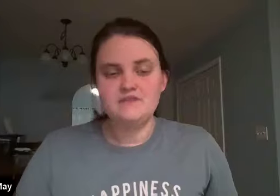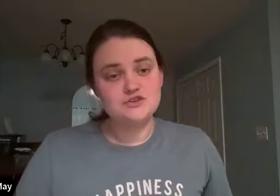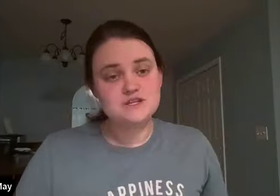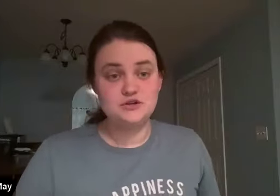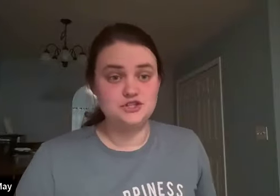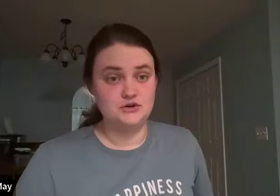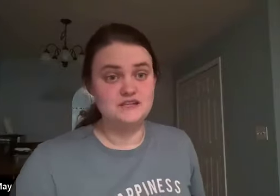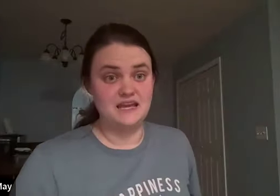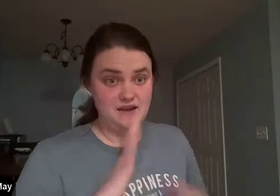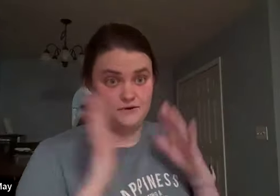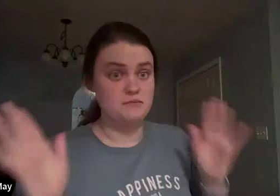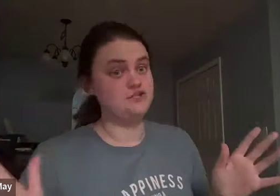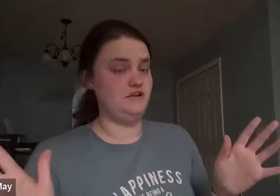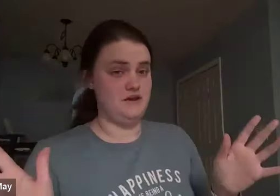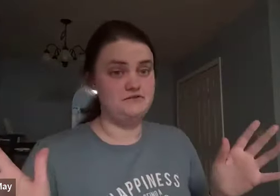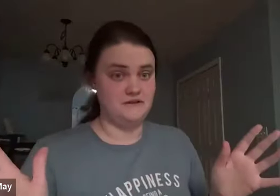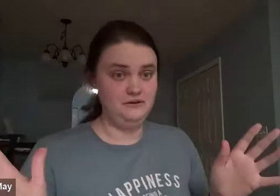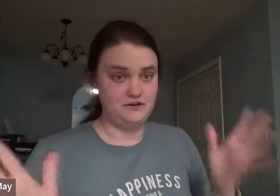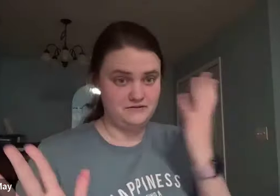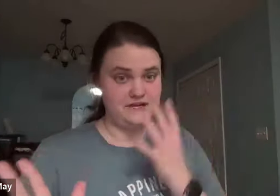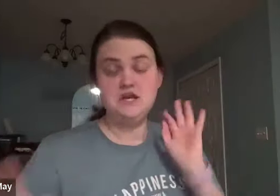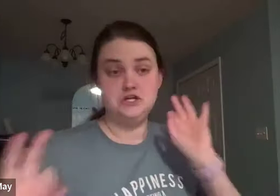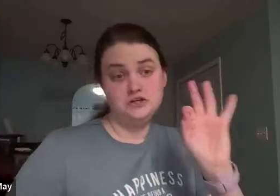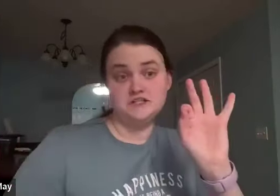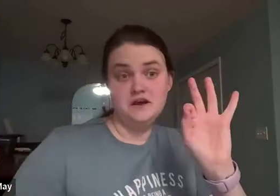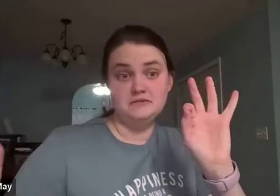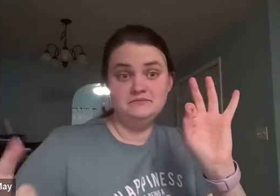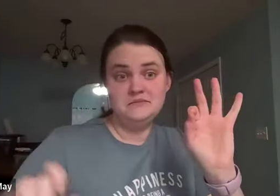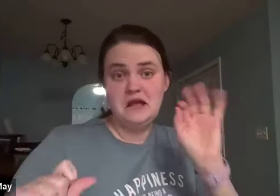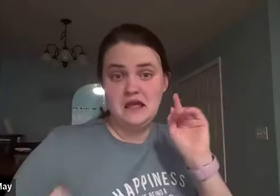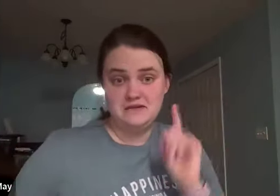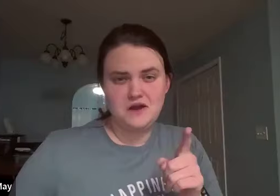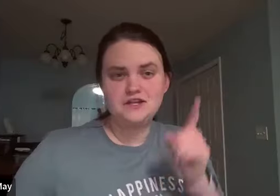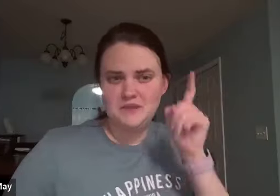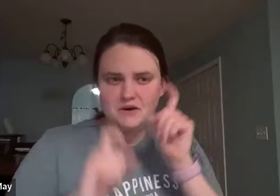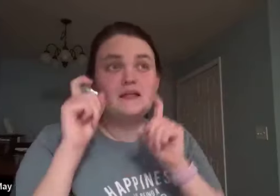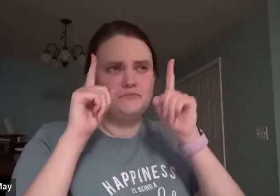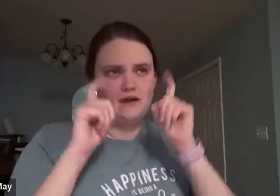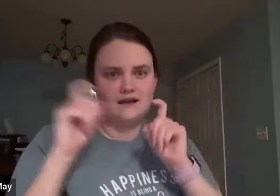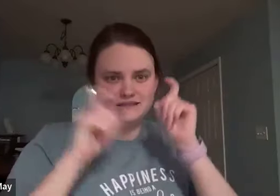you're someone who shows like every emotion you've ever felt on your face, you're good to go. If not, you may want to like practice.